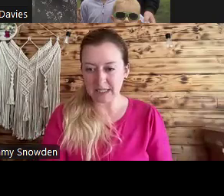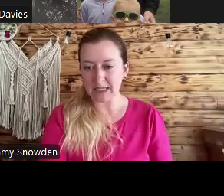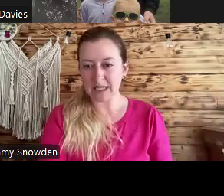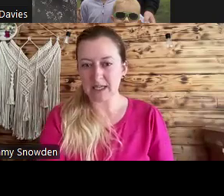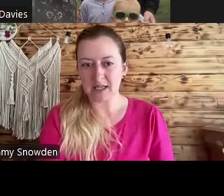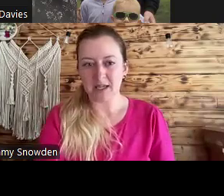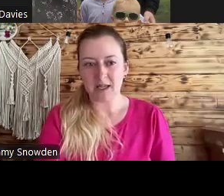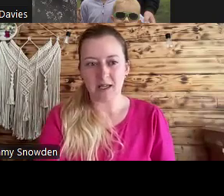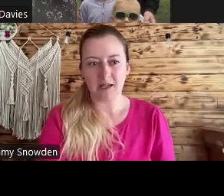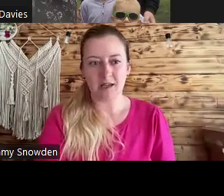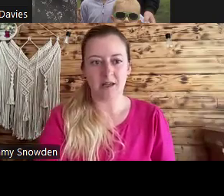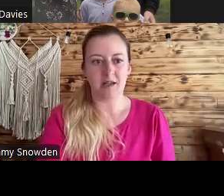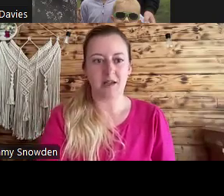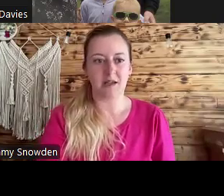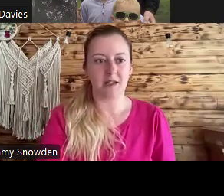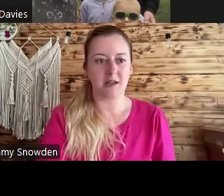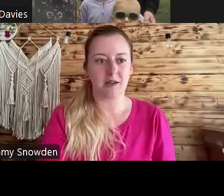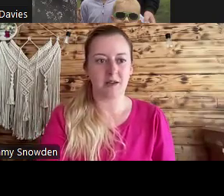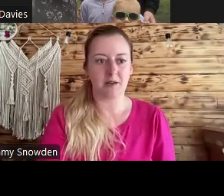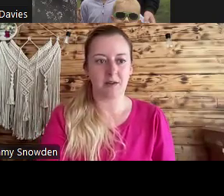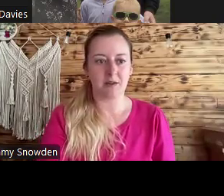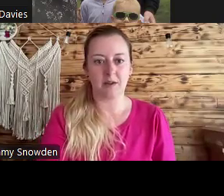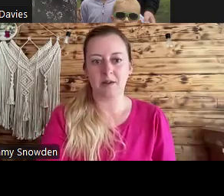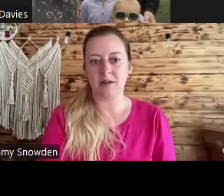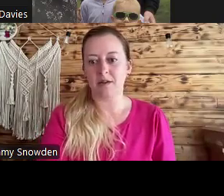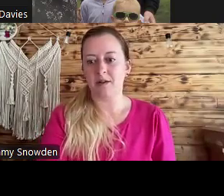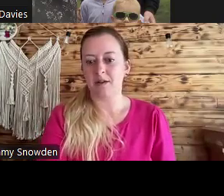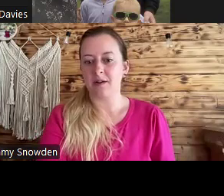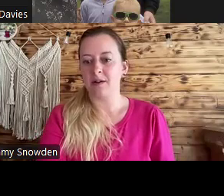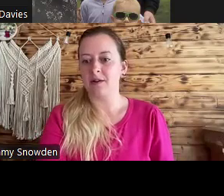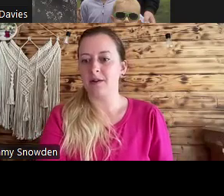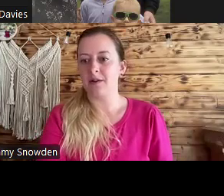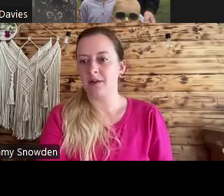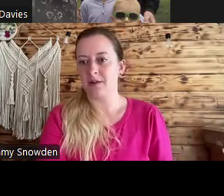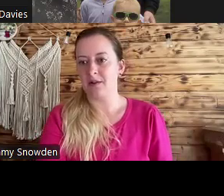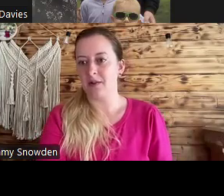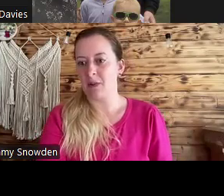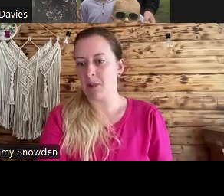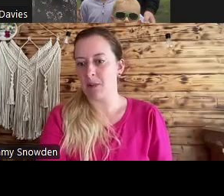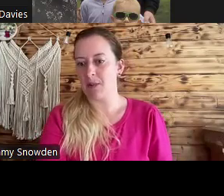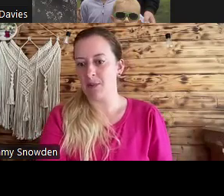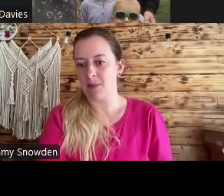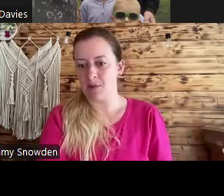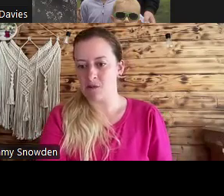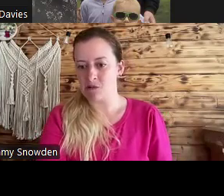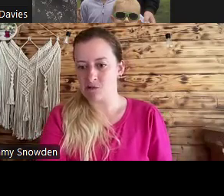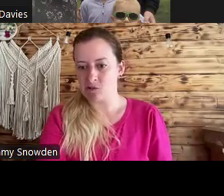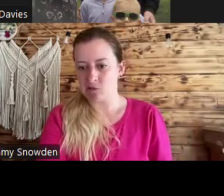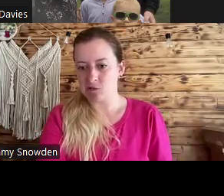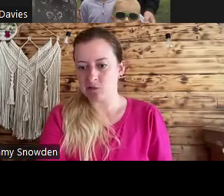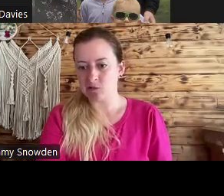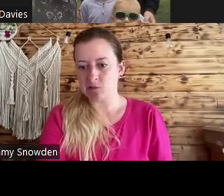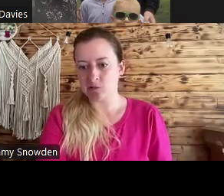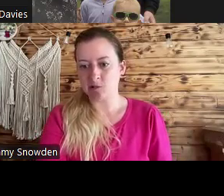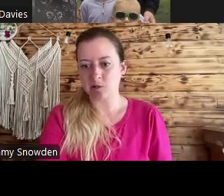Yep. So Siberian fir tree is native to Siberia in Russia. And what I found really fascinating